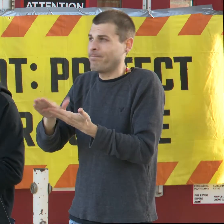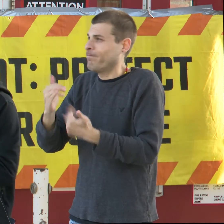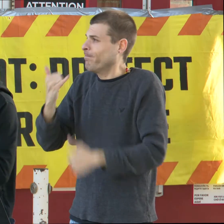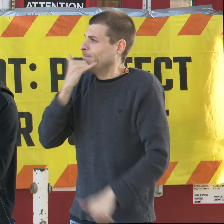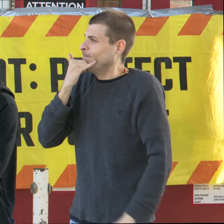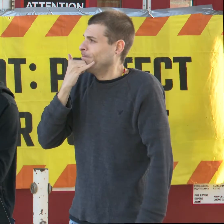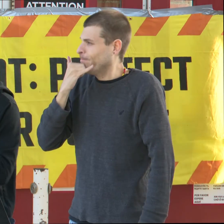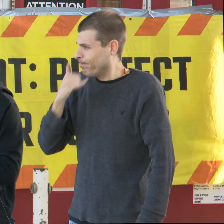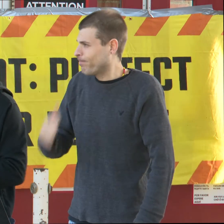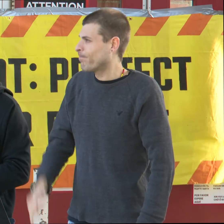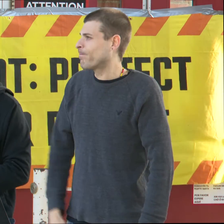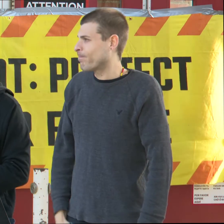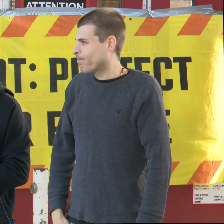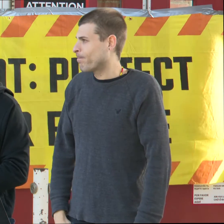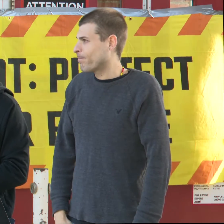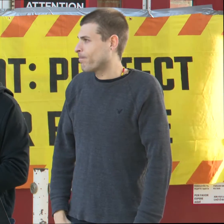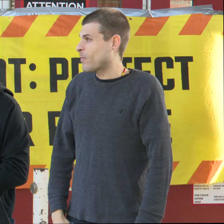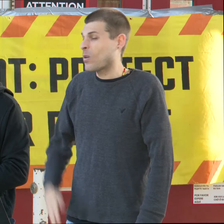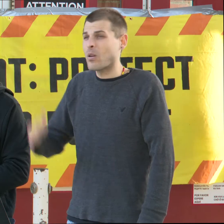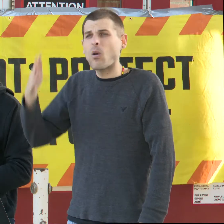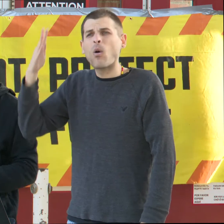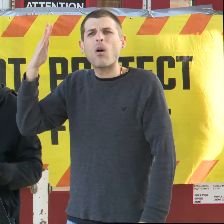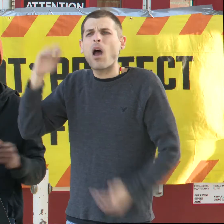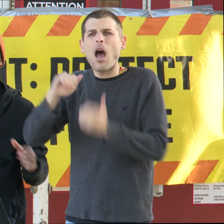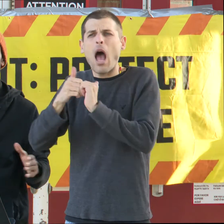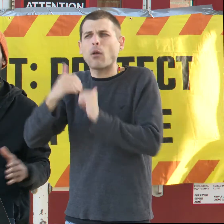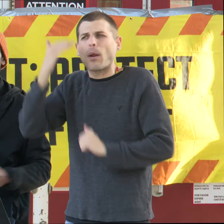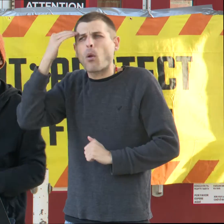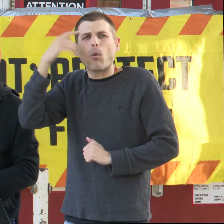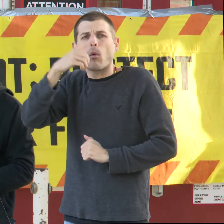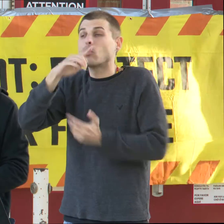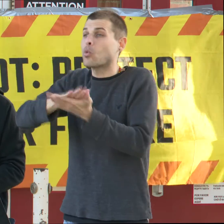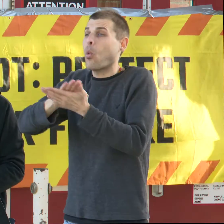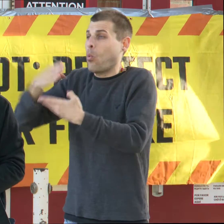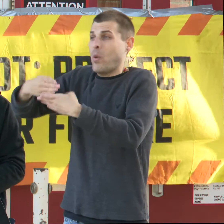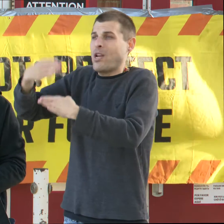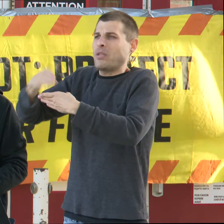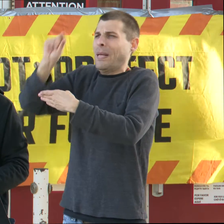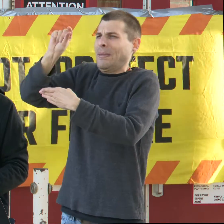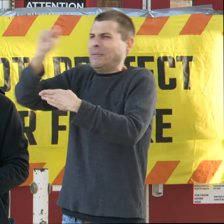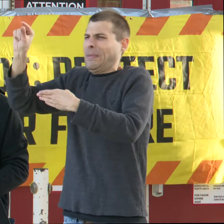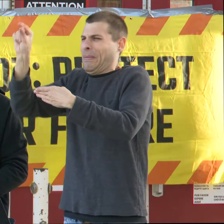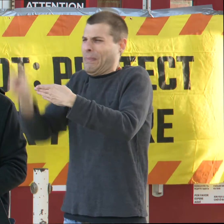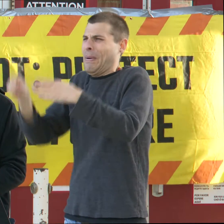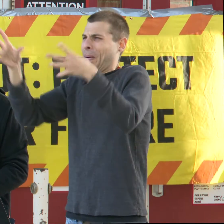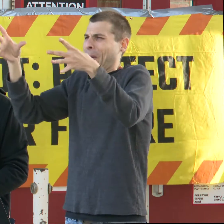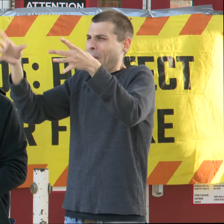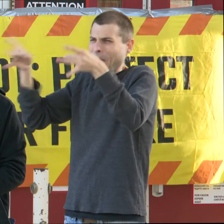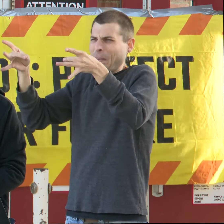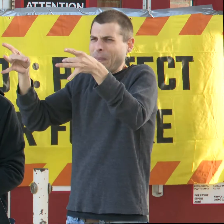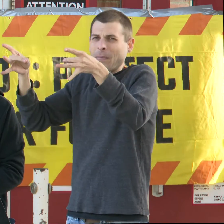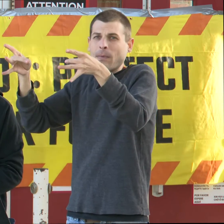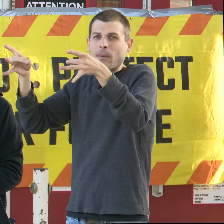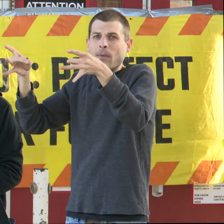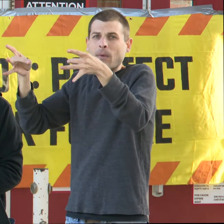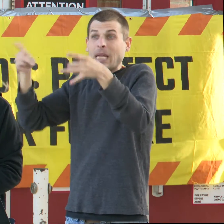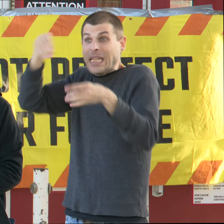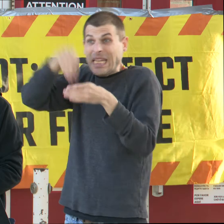However, we sealed the windows shut. Outside of that school, it's some of the worst air quality in the